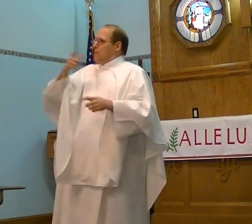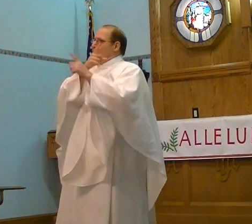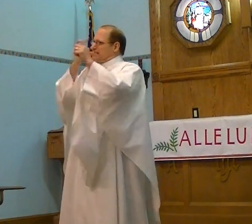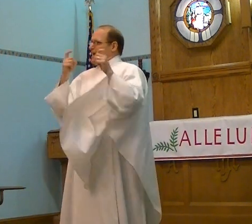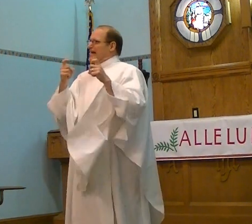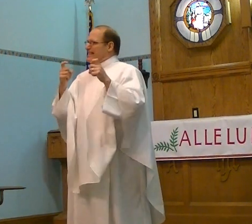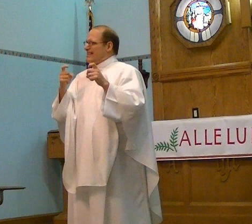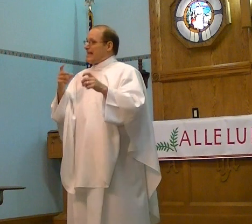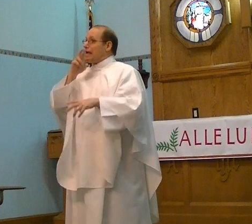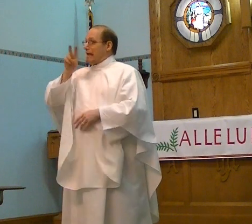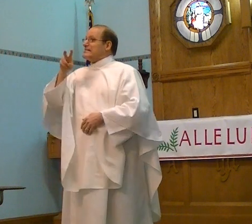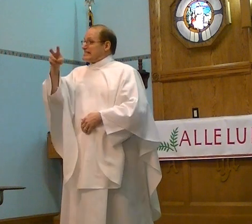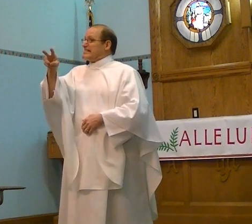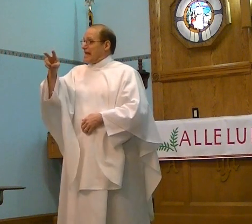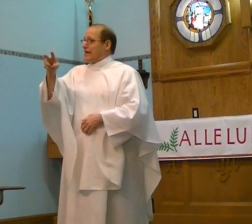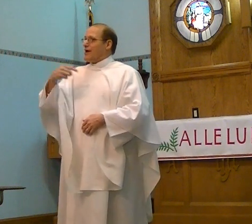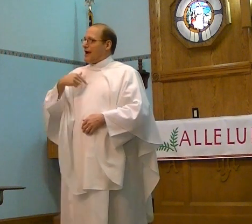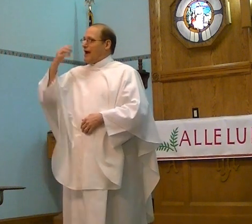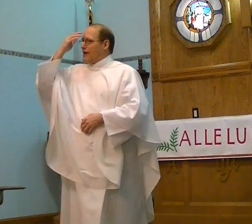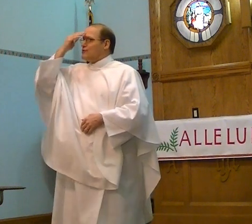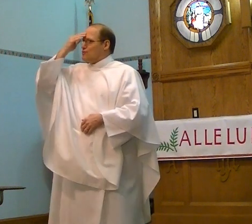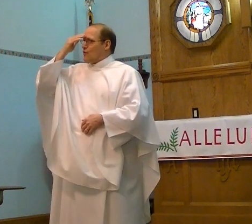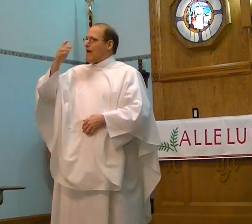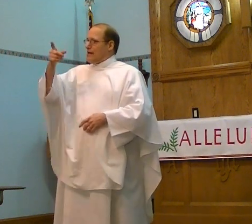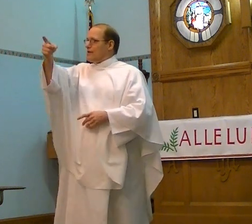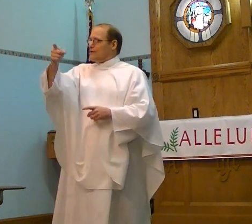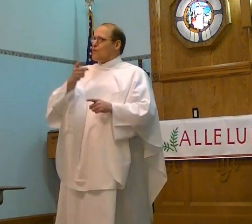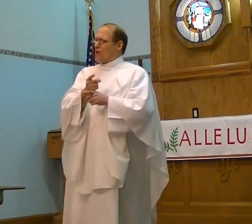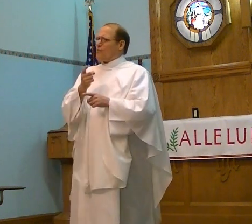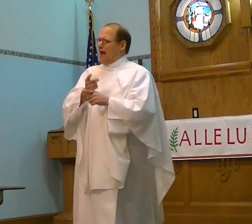most ugly thing is a snake. I do know that. Right.